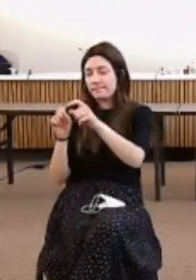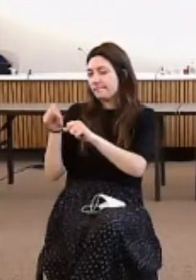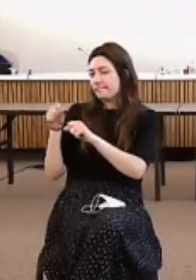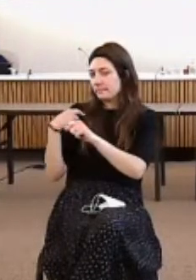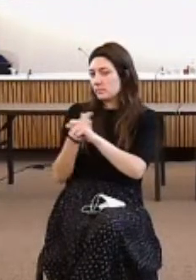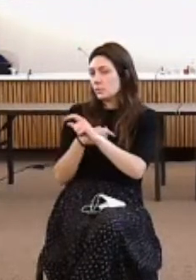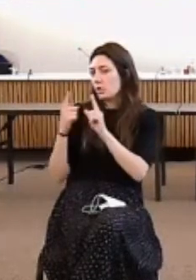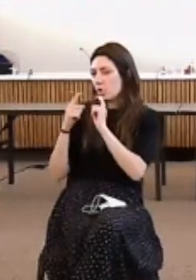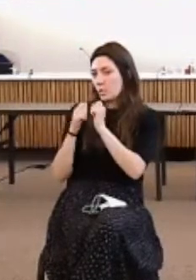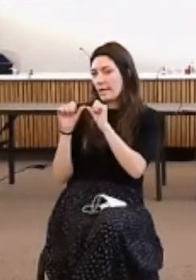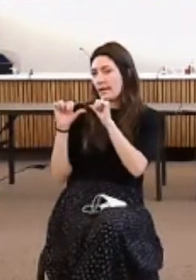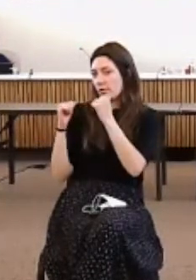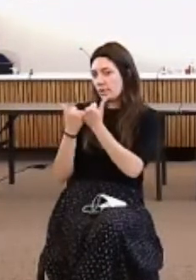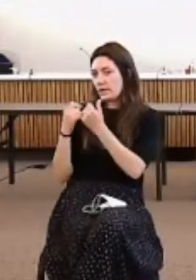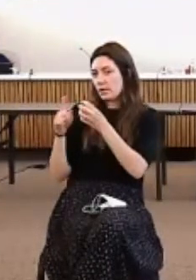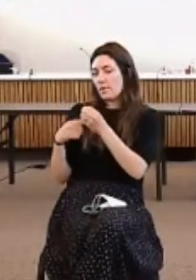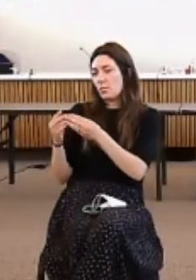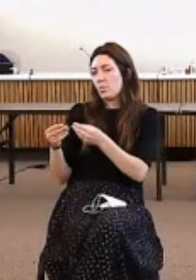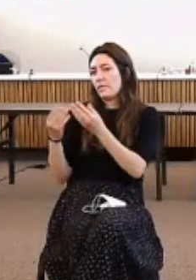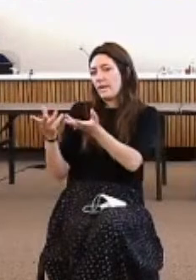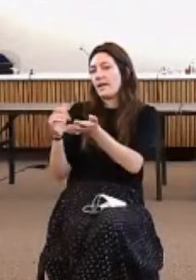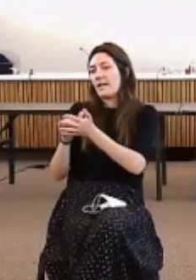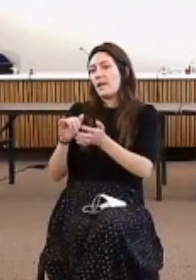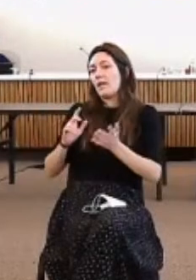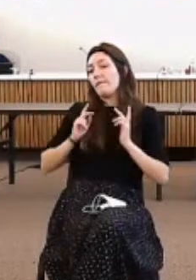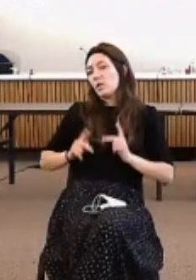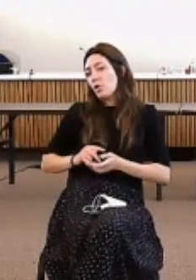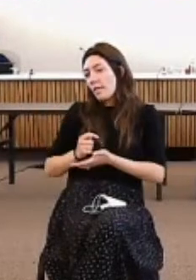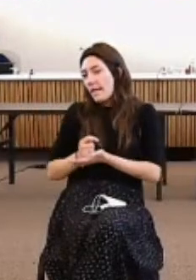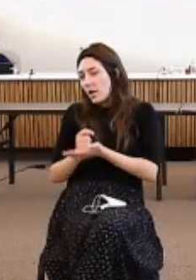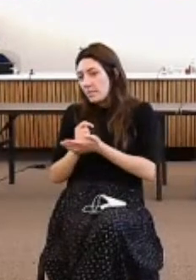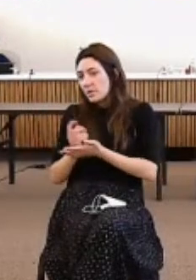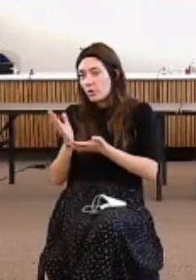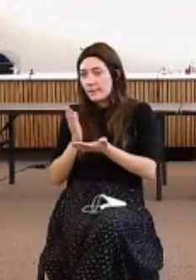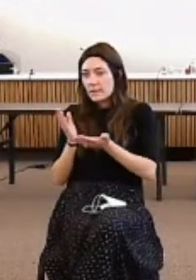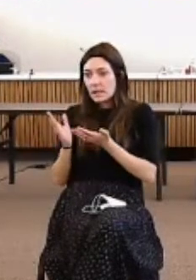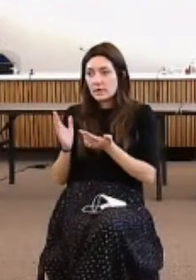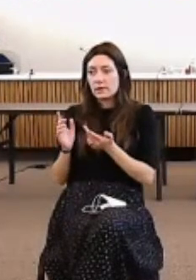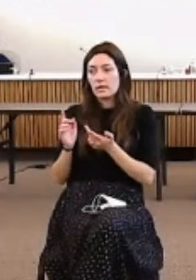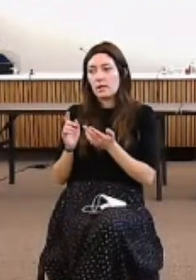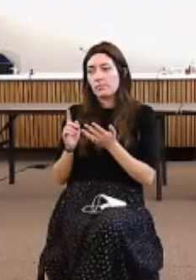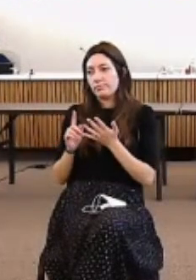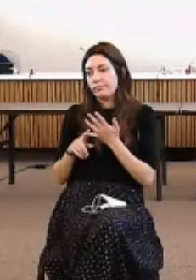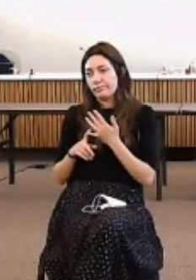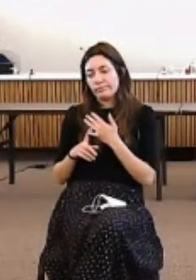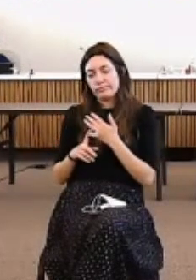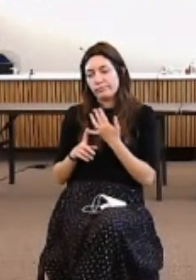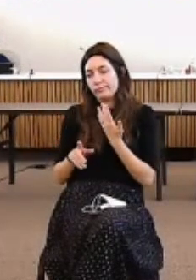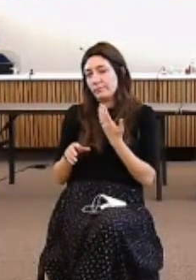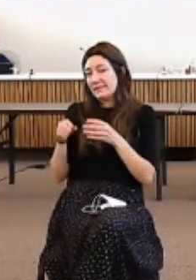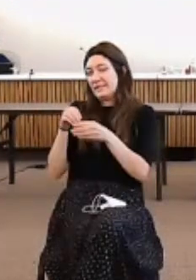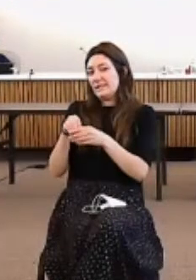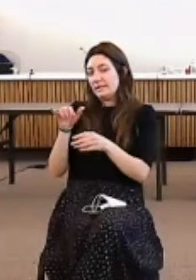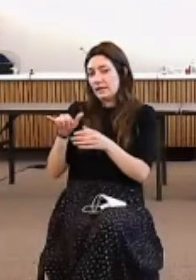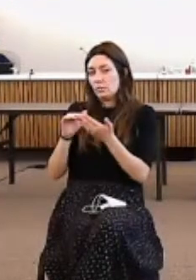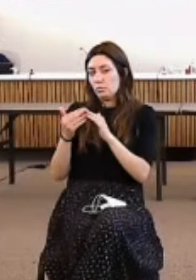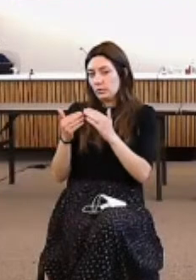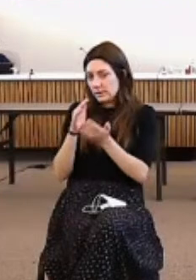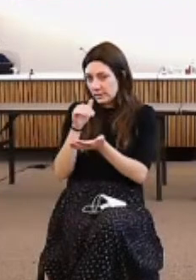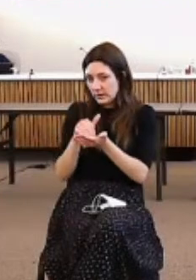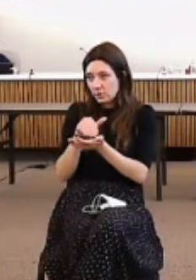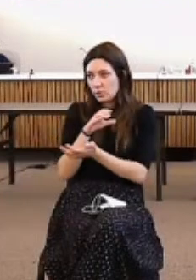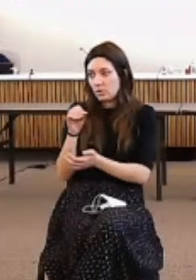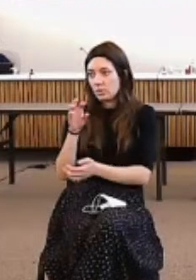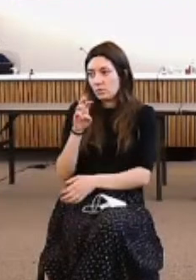agencies about providing, physical therapy type services in the community center, in the wellness